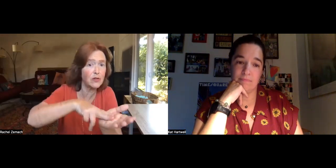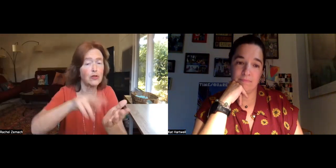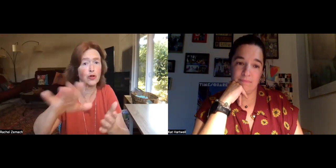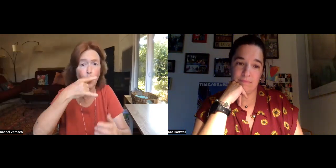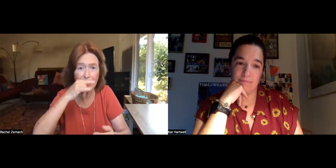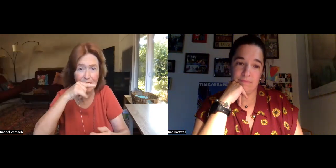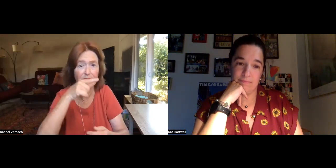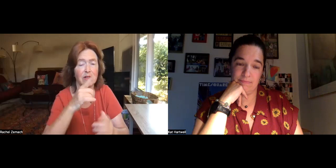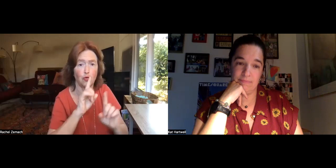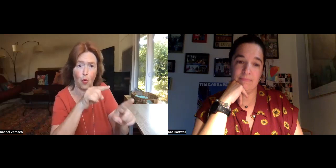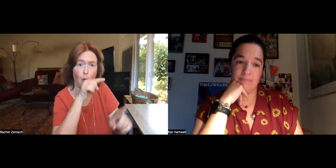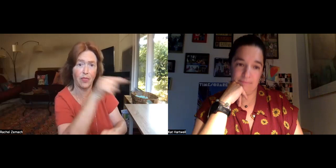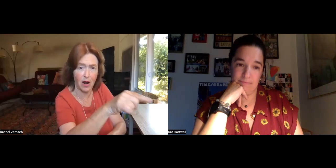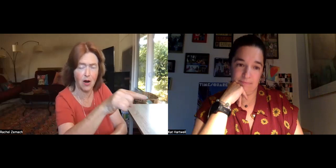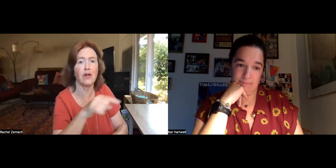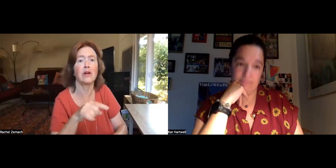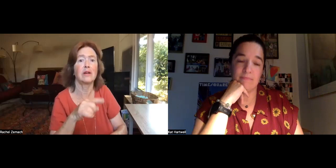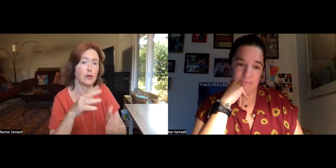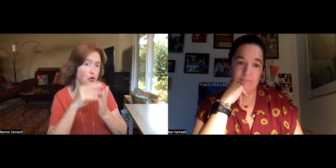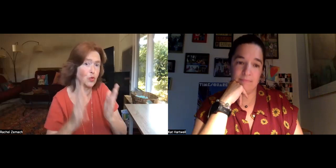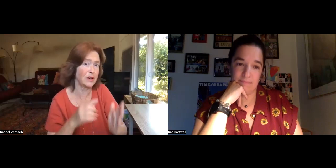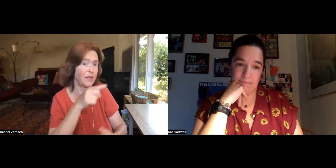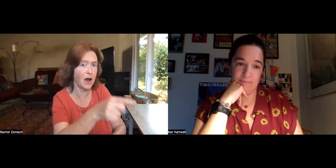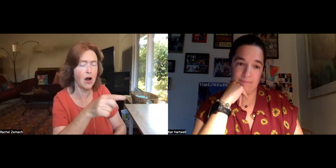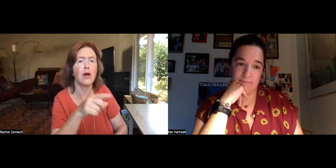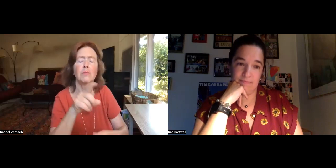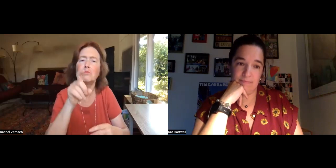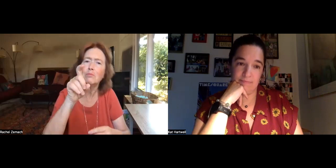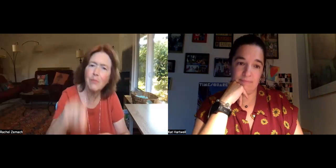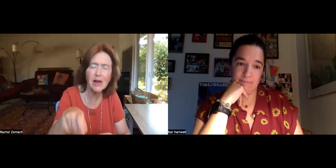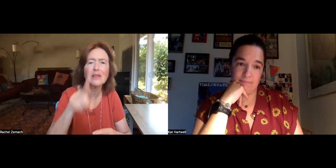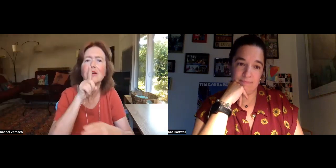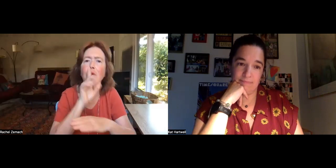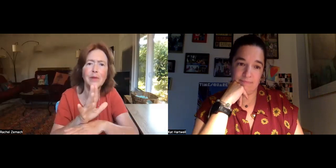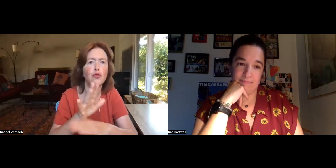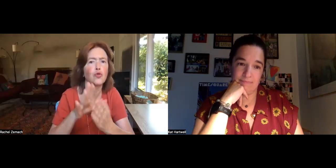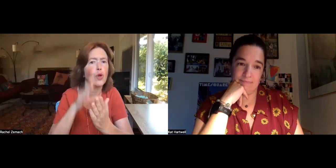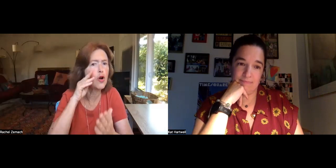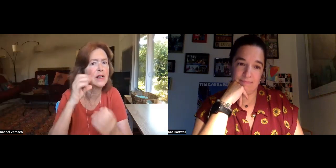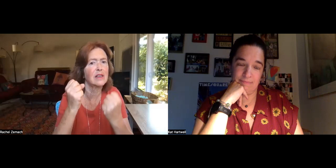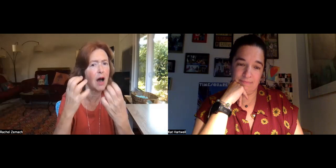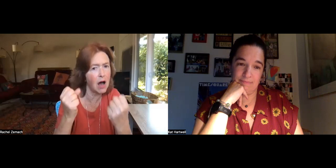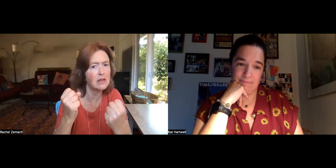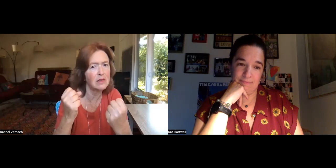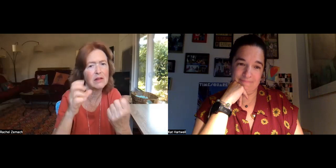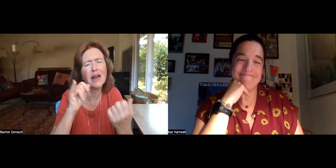register your kid to go there, student there, must commit to learn.